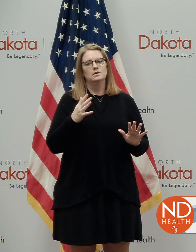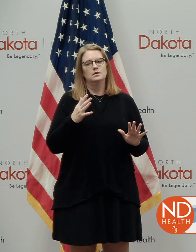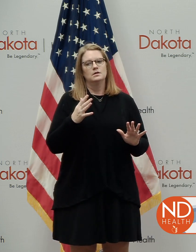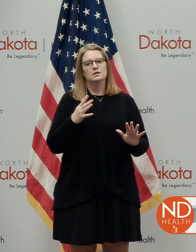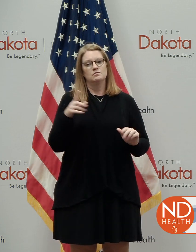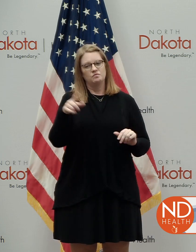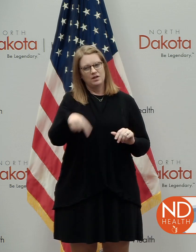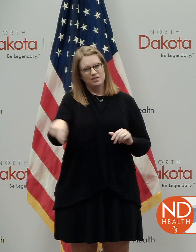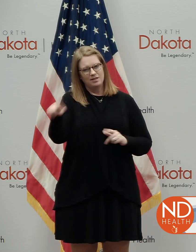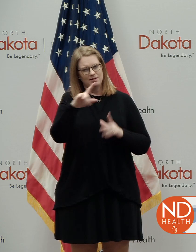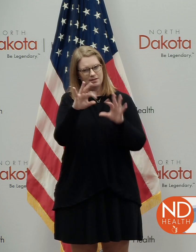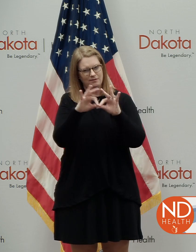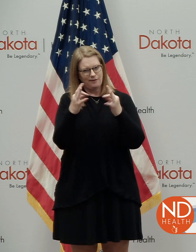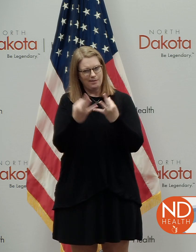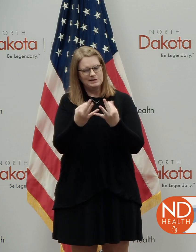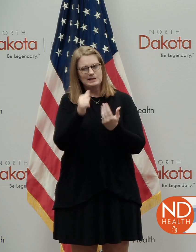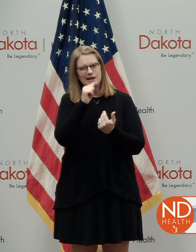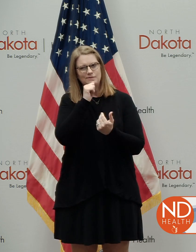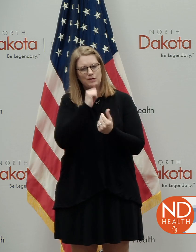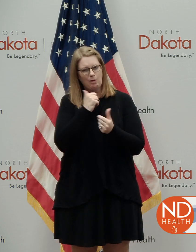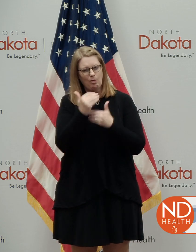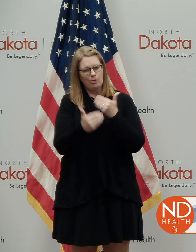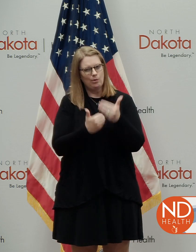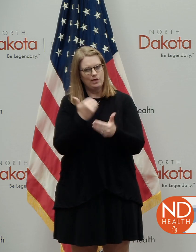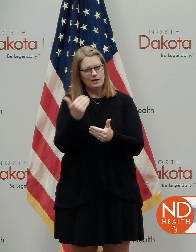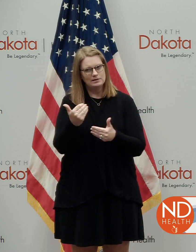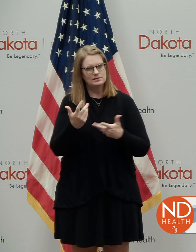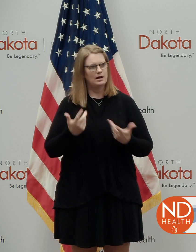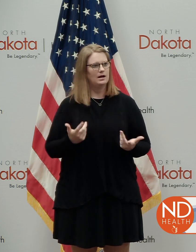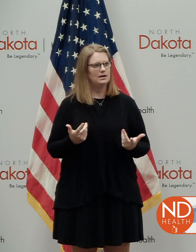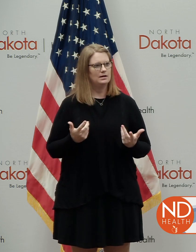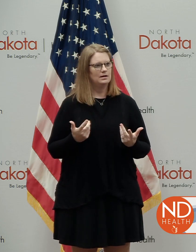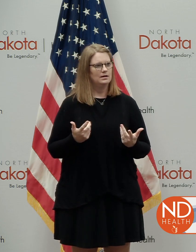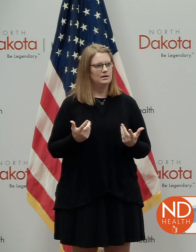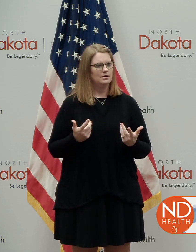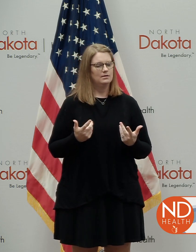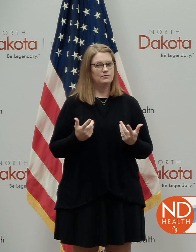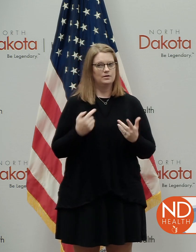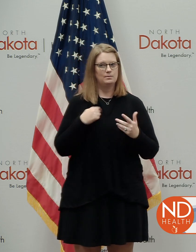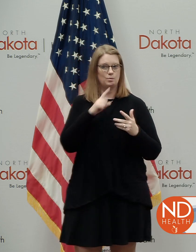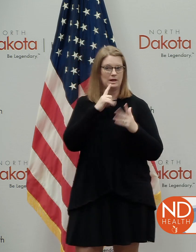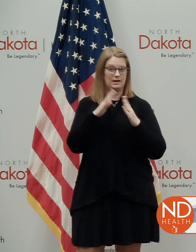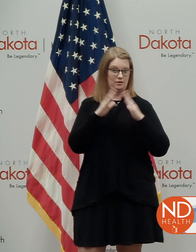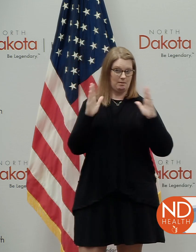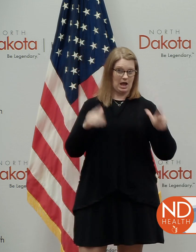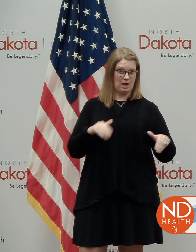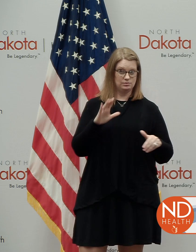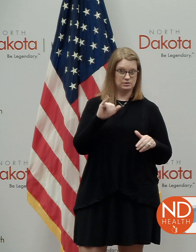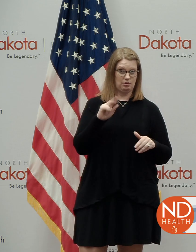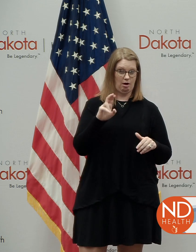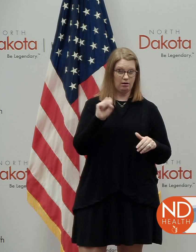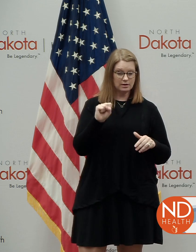that have had to go through this, and I'll speak on just from a House caucus perspective alone. We lost a